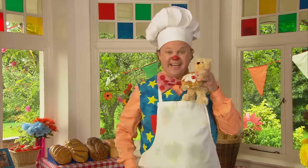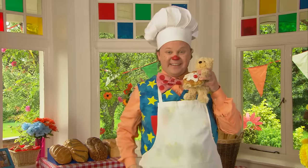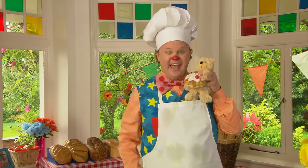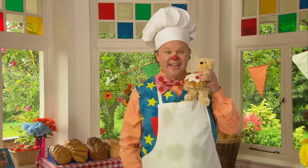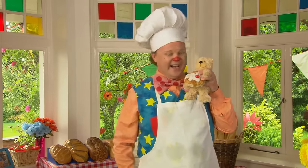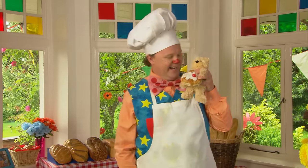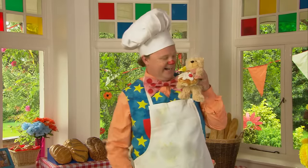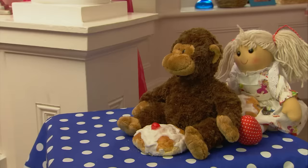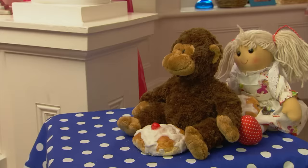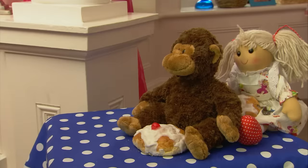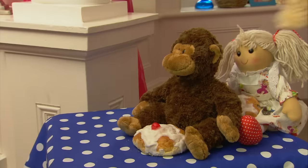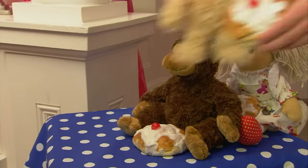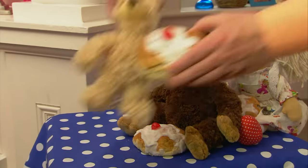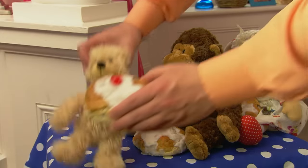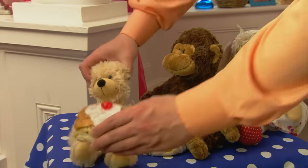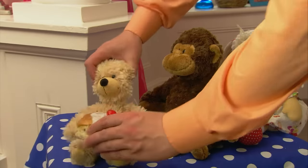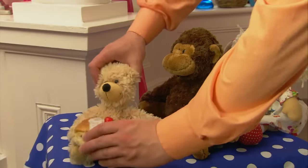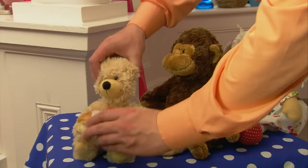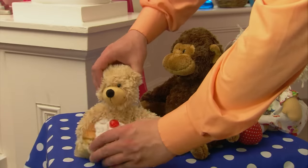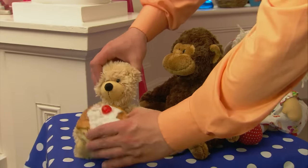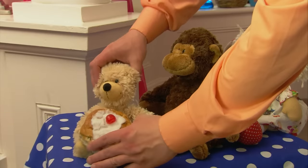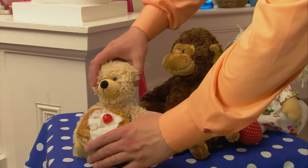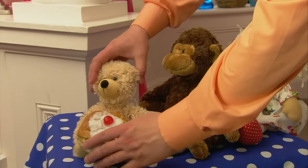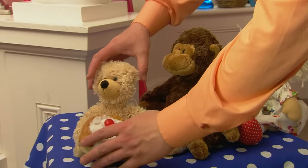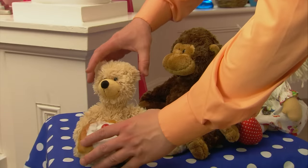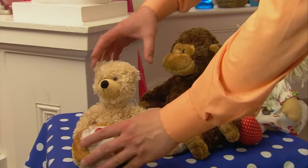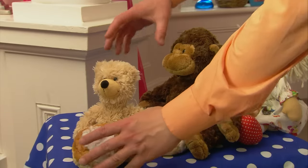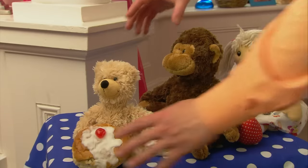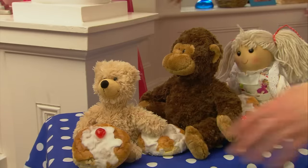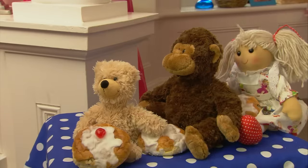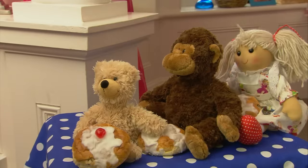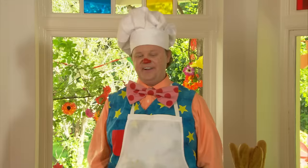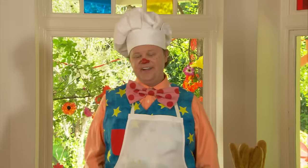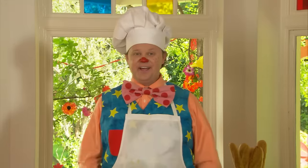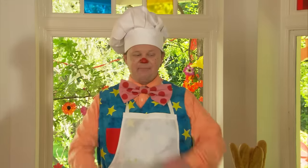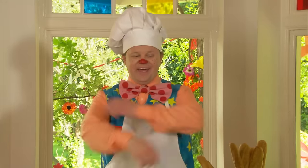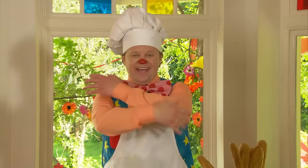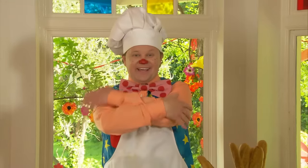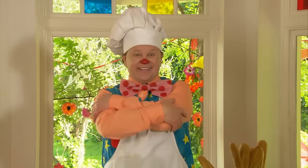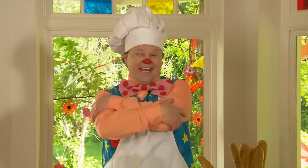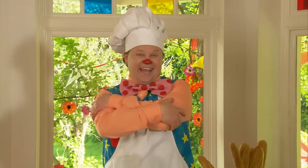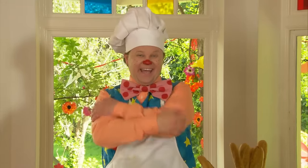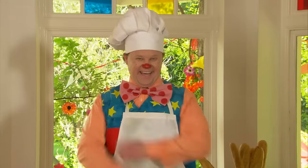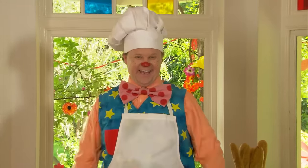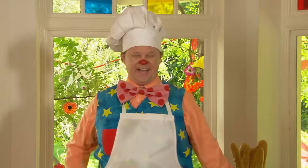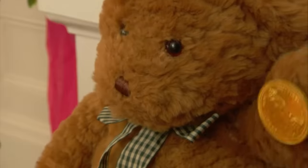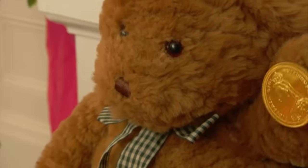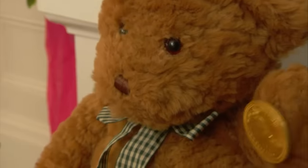little Ted. Who wants to buy the next currant bun, Mr. Tumble? Big Teddy.